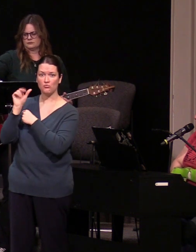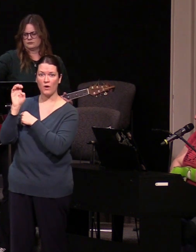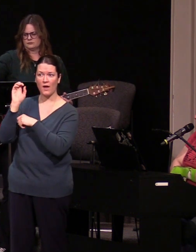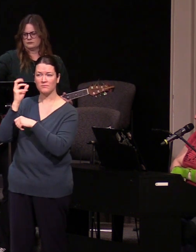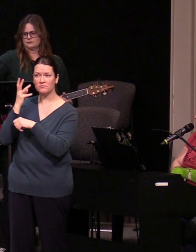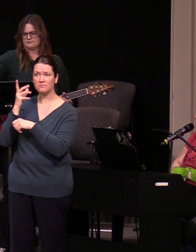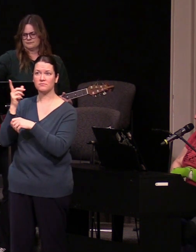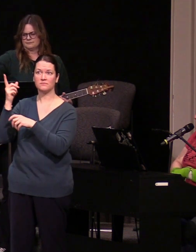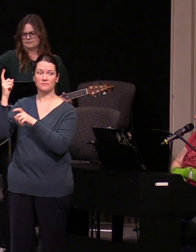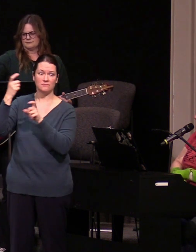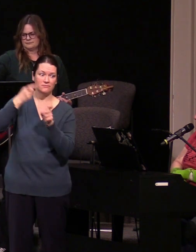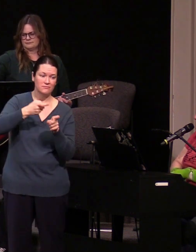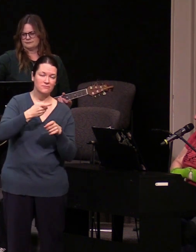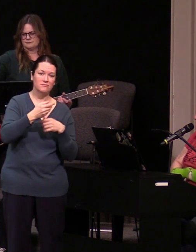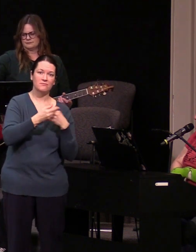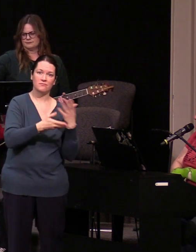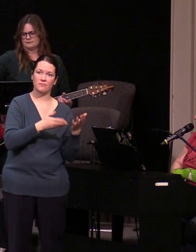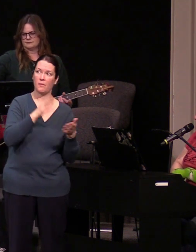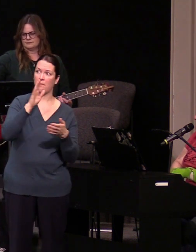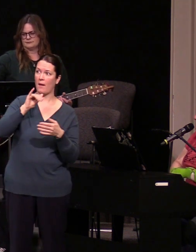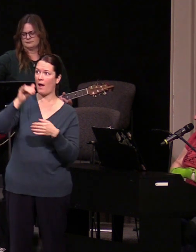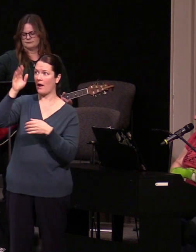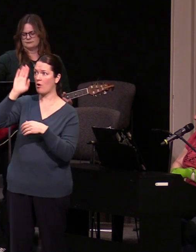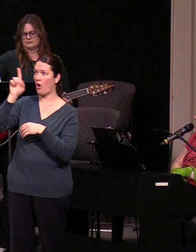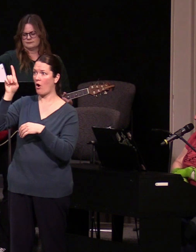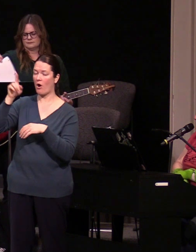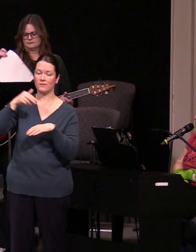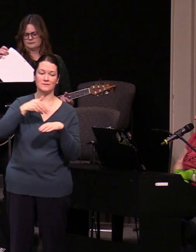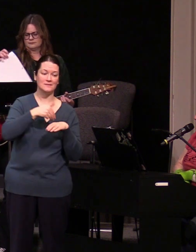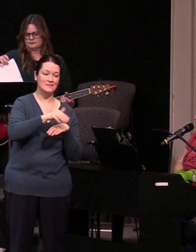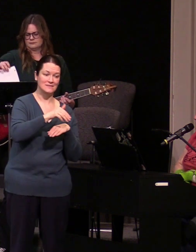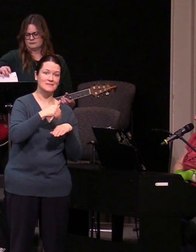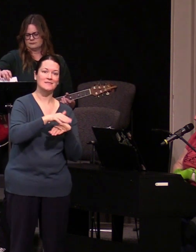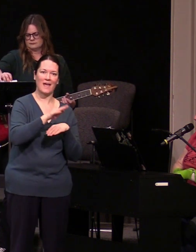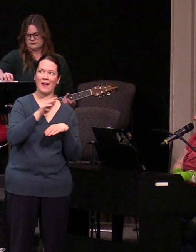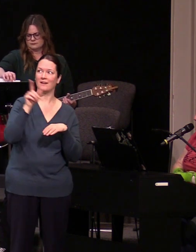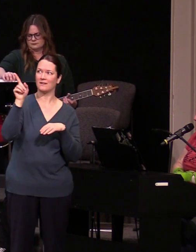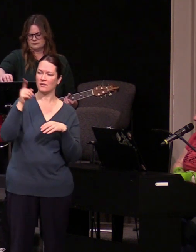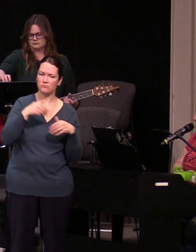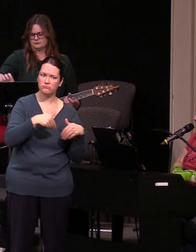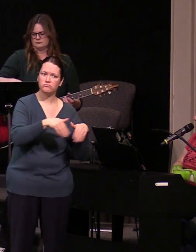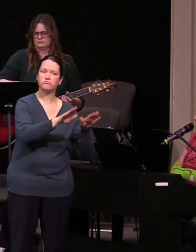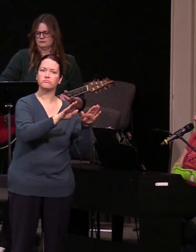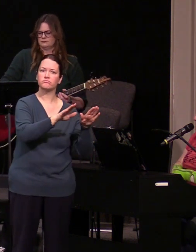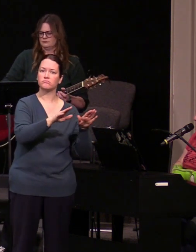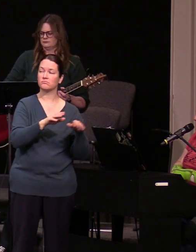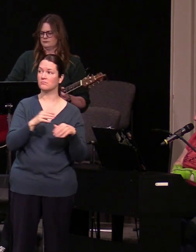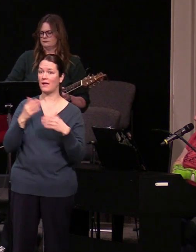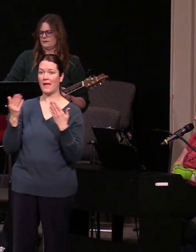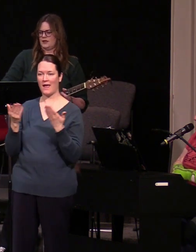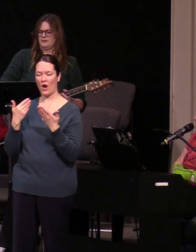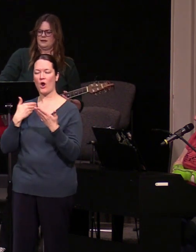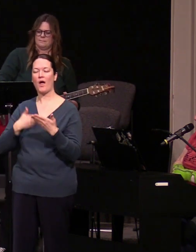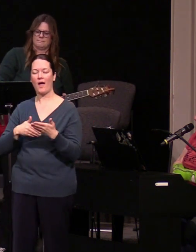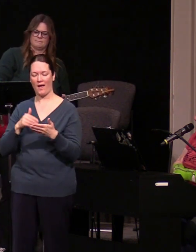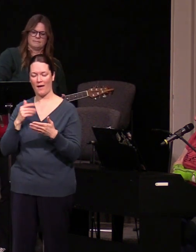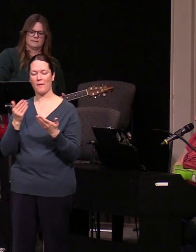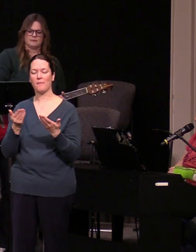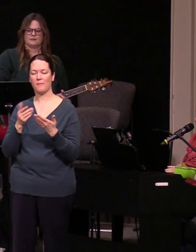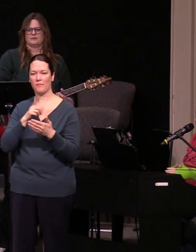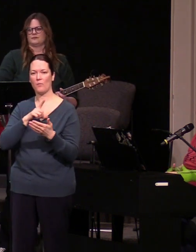God, sent by God. Here am I, Lord, send me. Let's